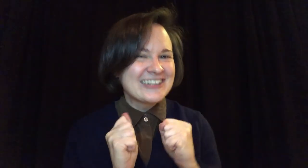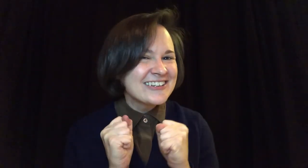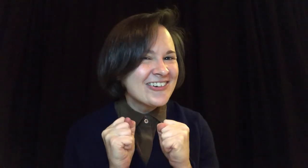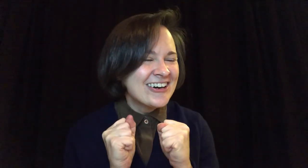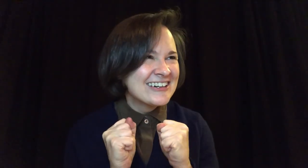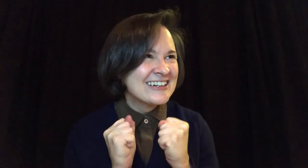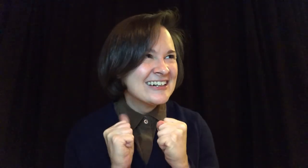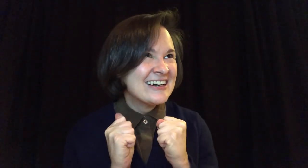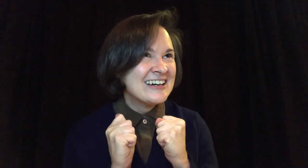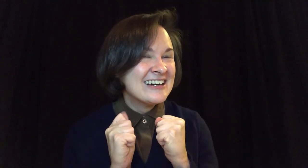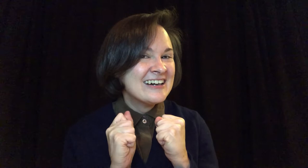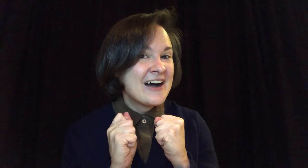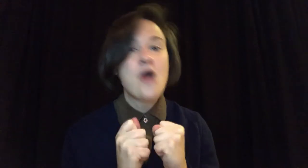to. Okay.